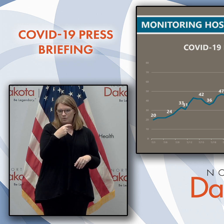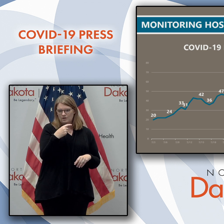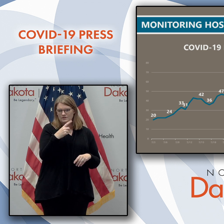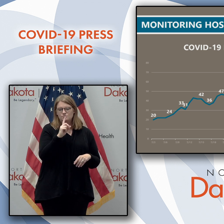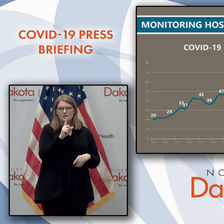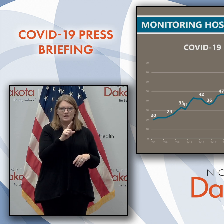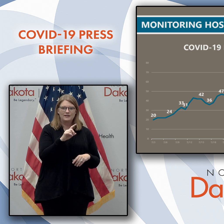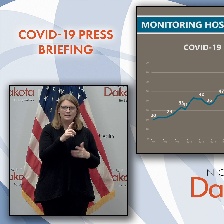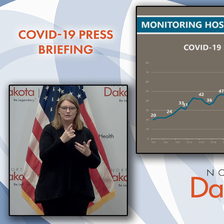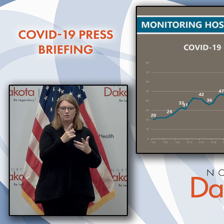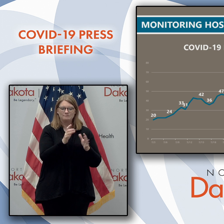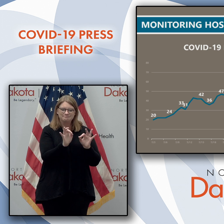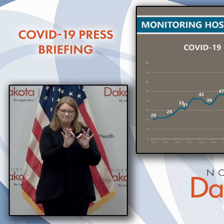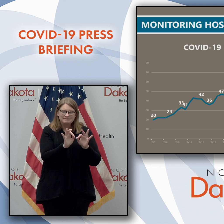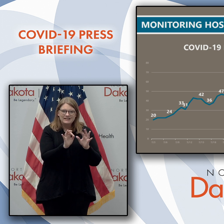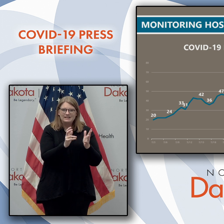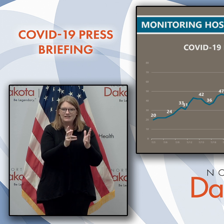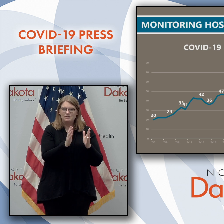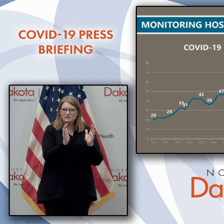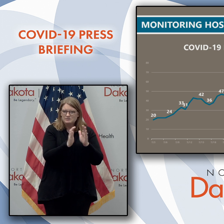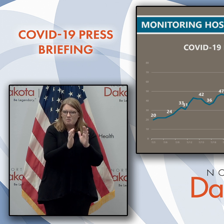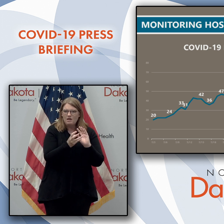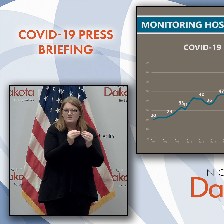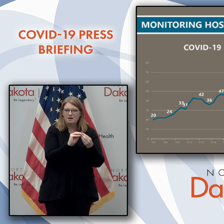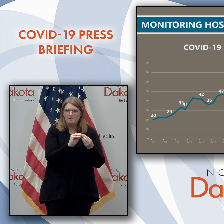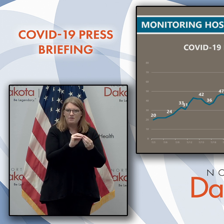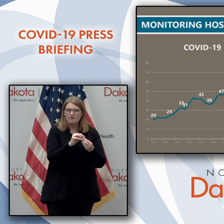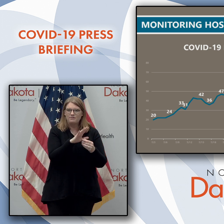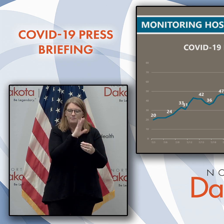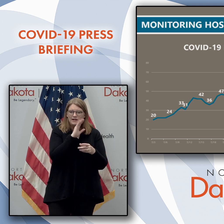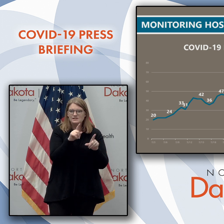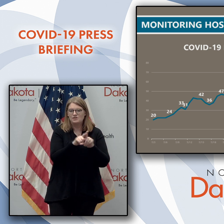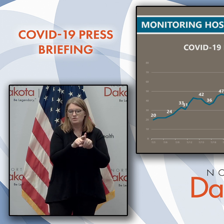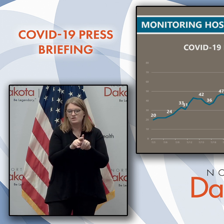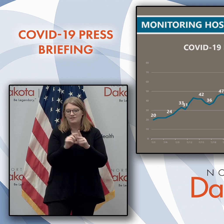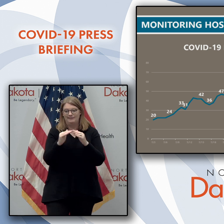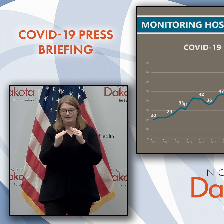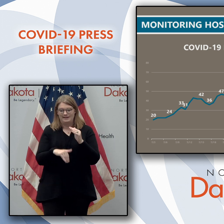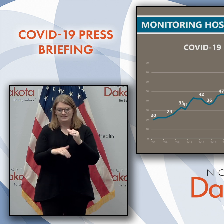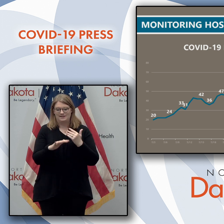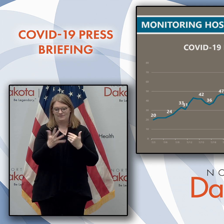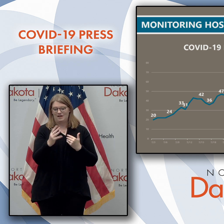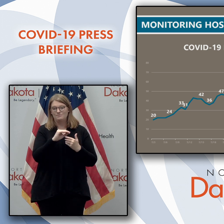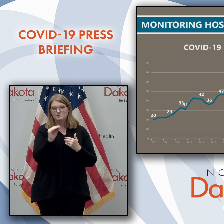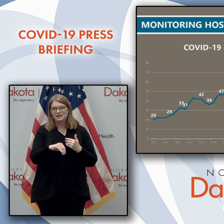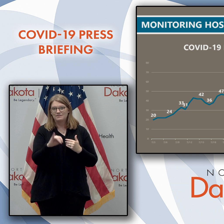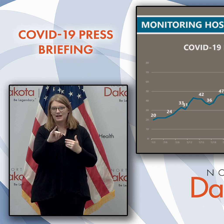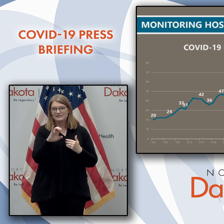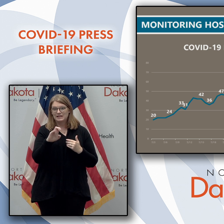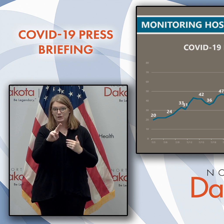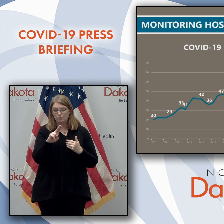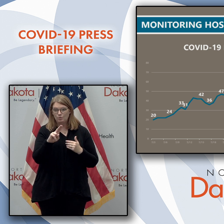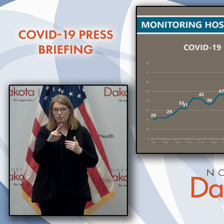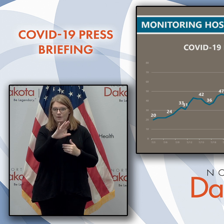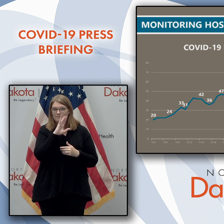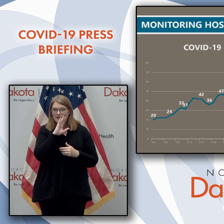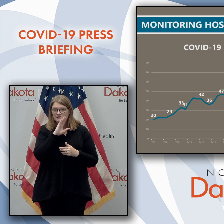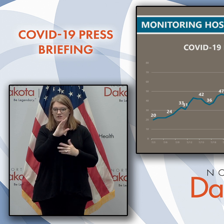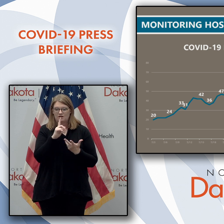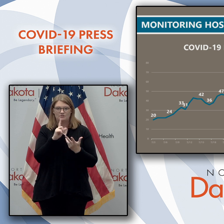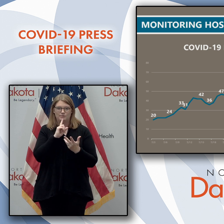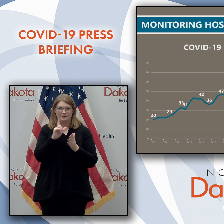hospital beds, and only a subset of these are in ICU, so only less than 5% of the ICU beds in the state are dedicated to